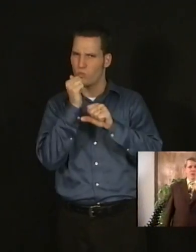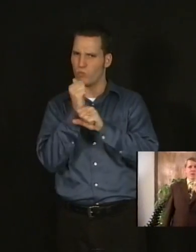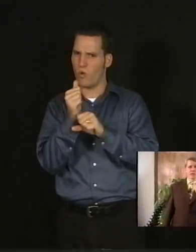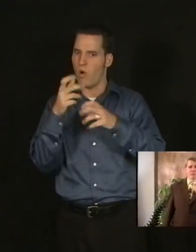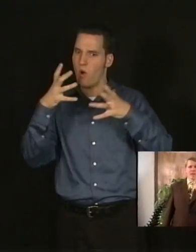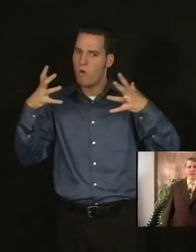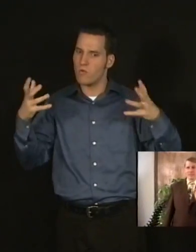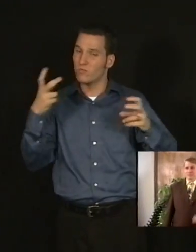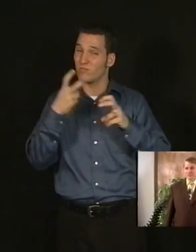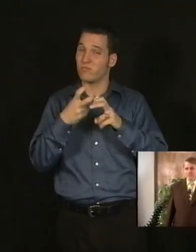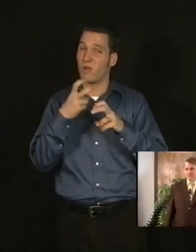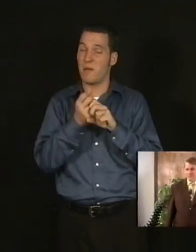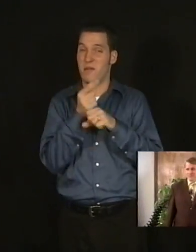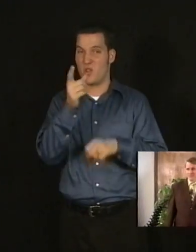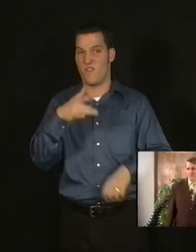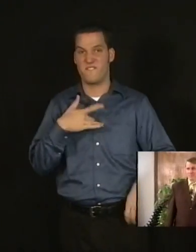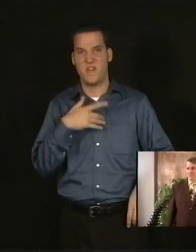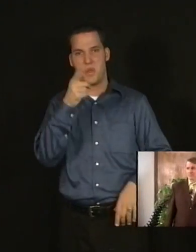you are the only one complaining.